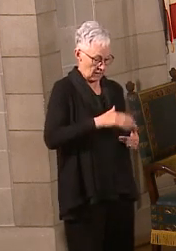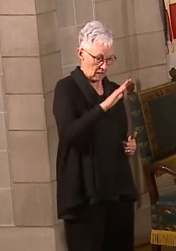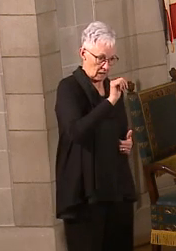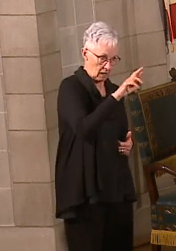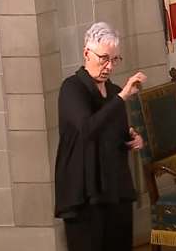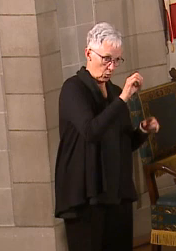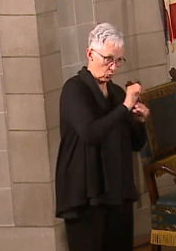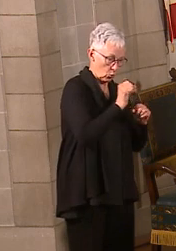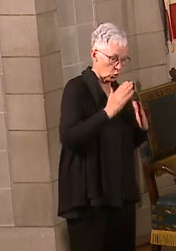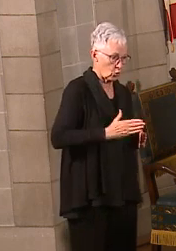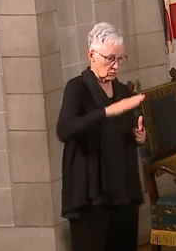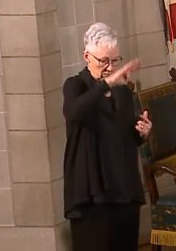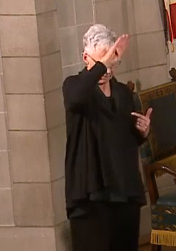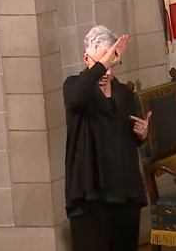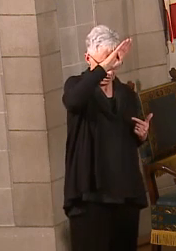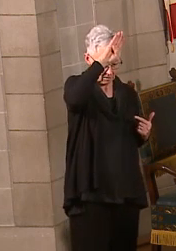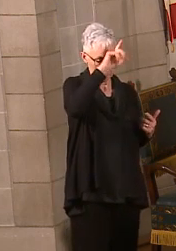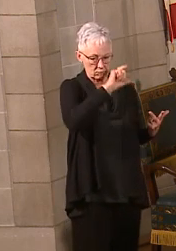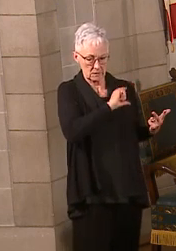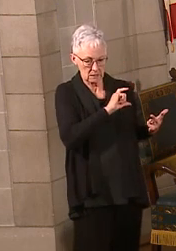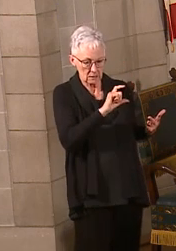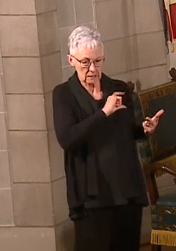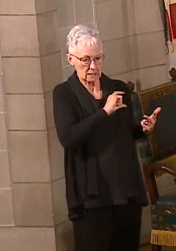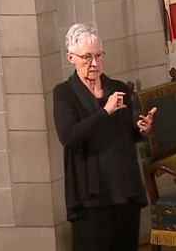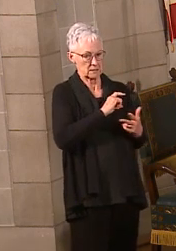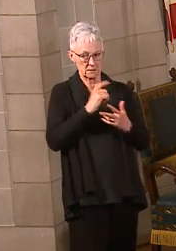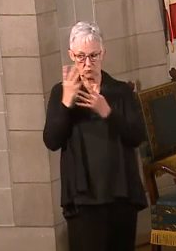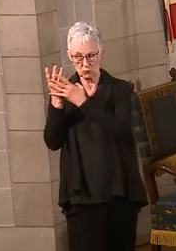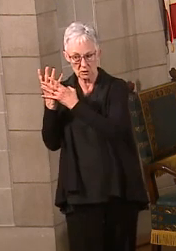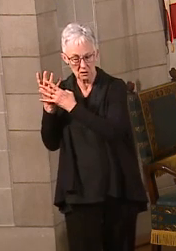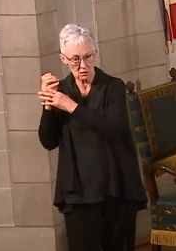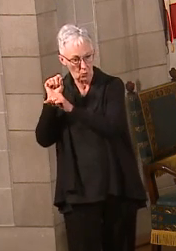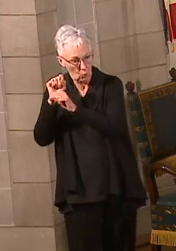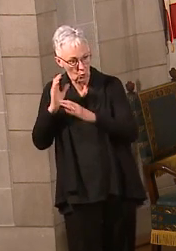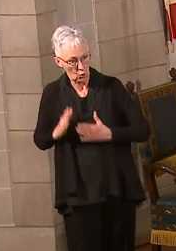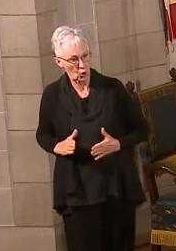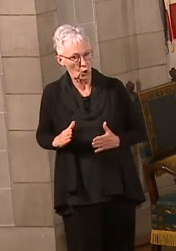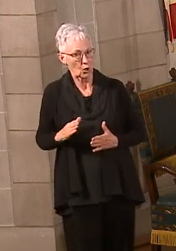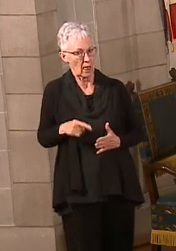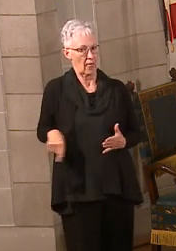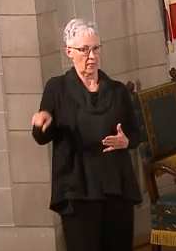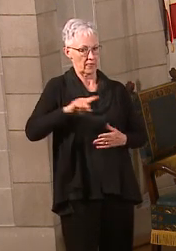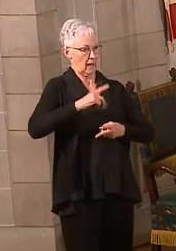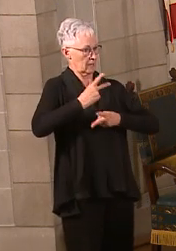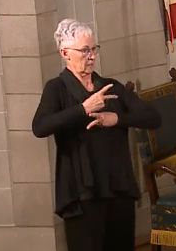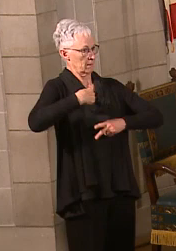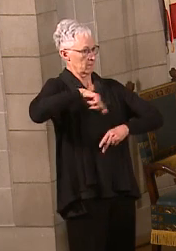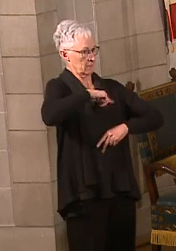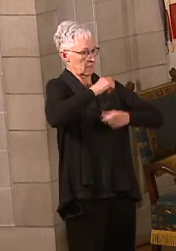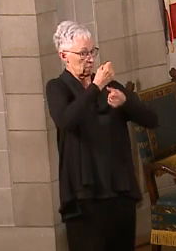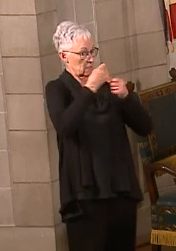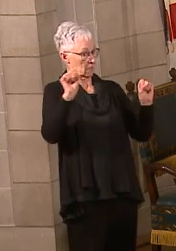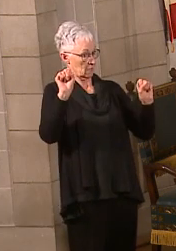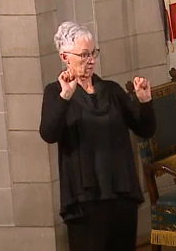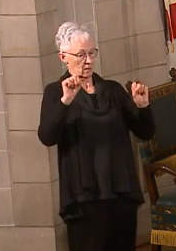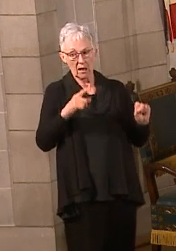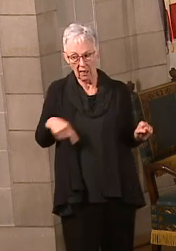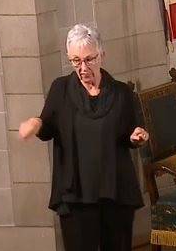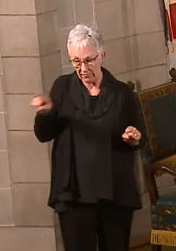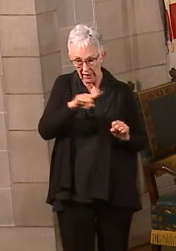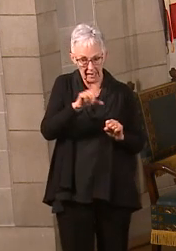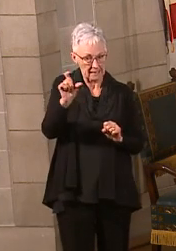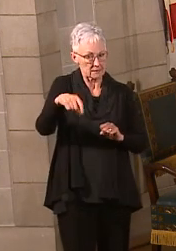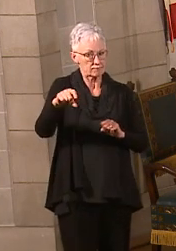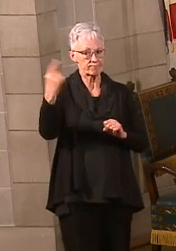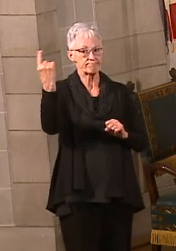EMTs, our firefighters, our police, our correctional workers, these public safety folks. If they need a place to be able to go so that